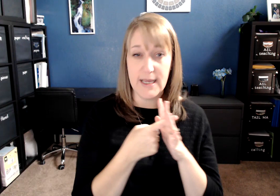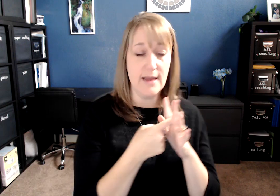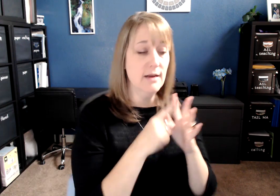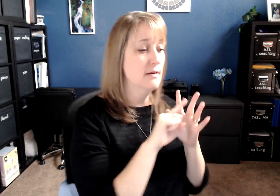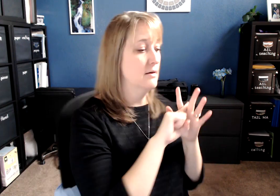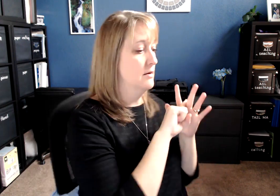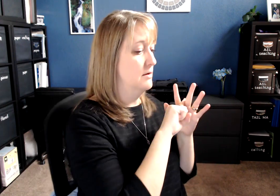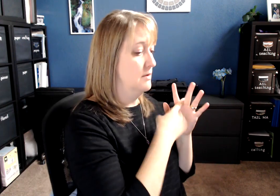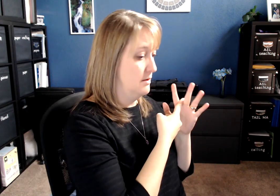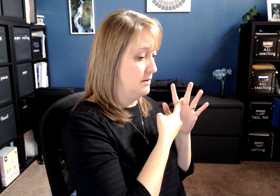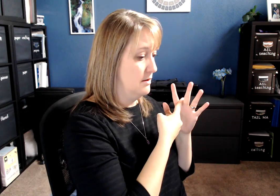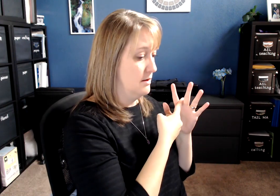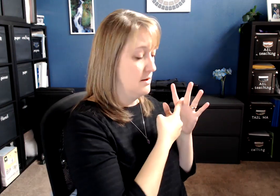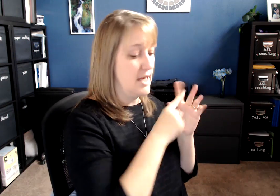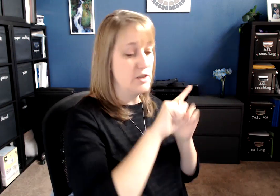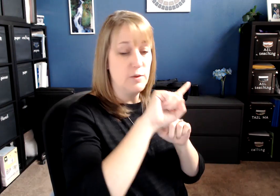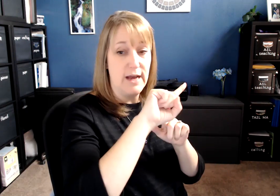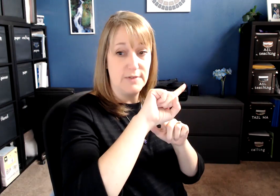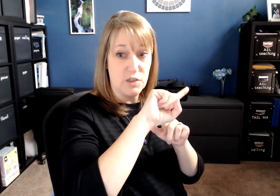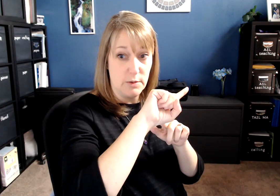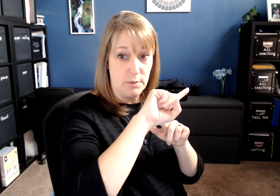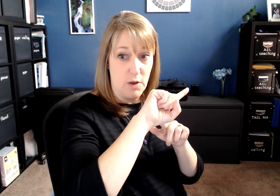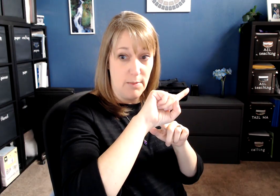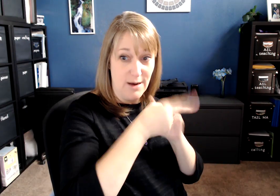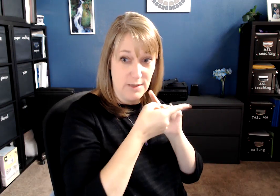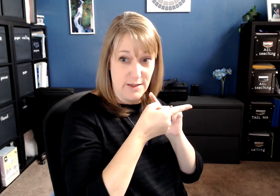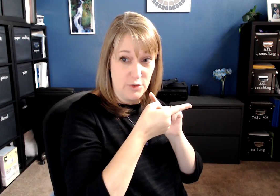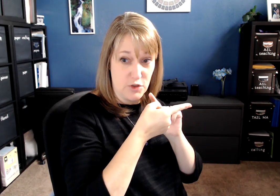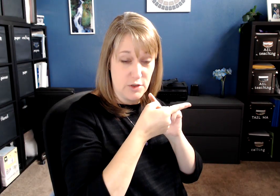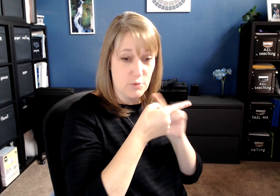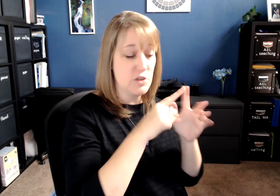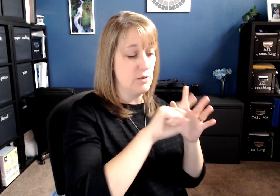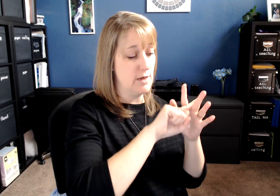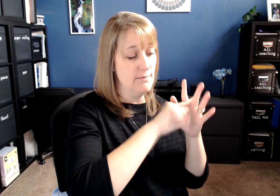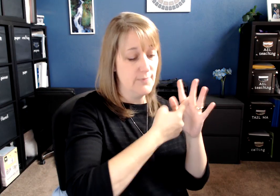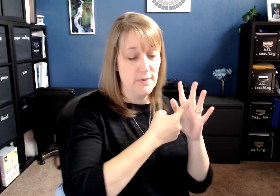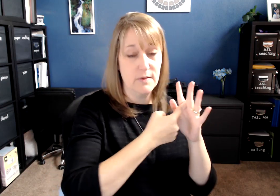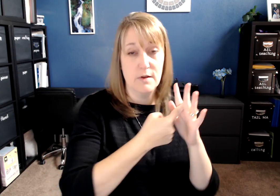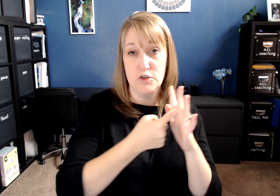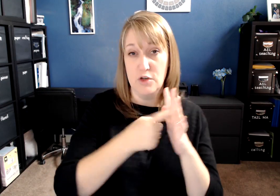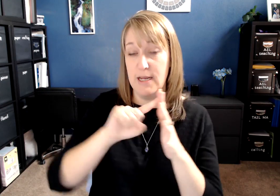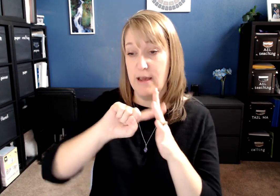begin. And you do have to start with your palm out and then you turn it towards you. Okay. On your dominant hand.